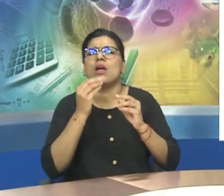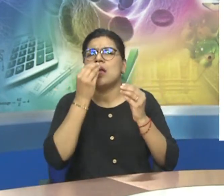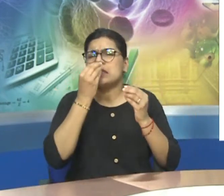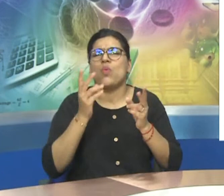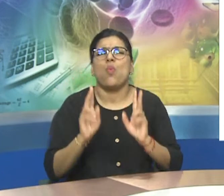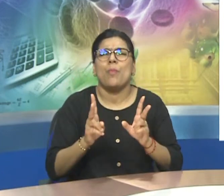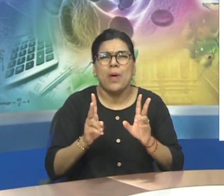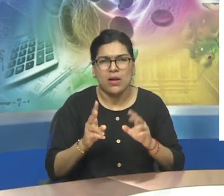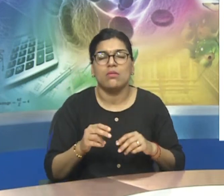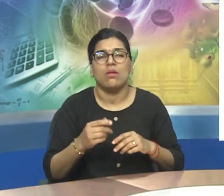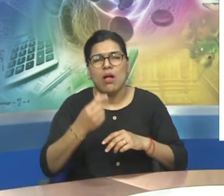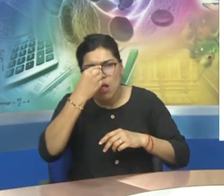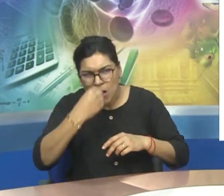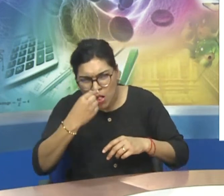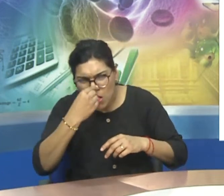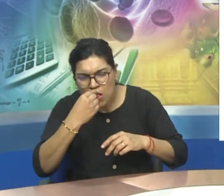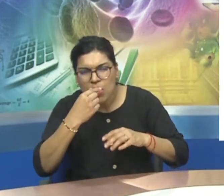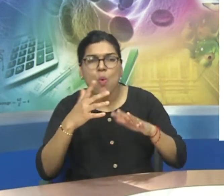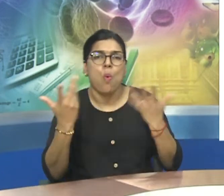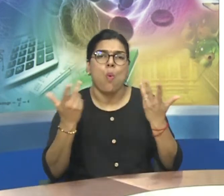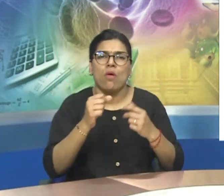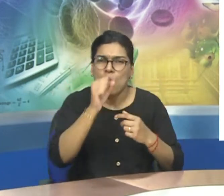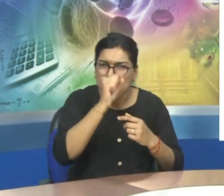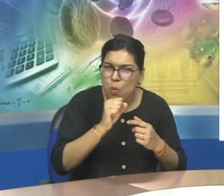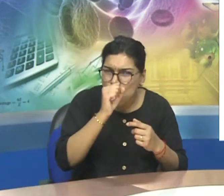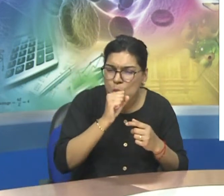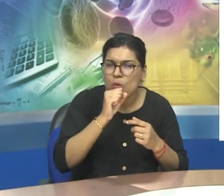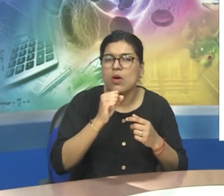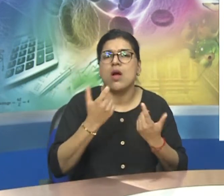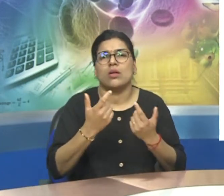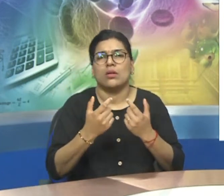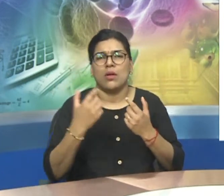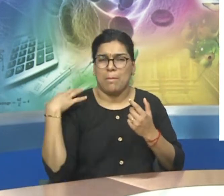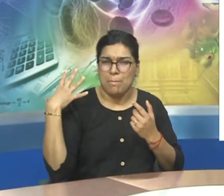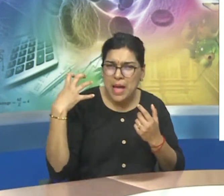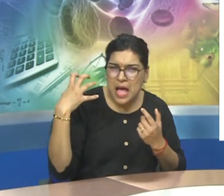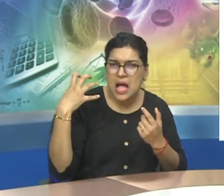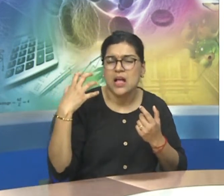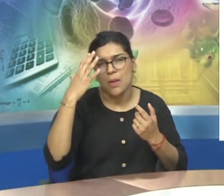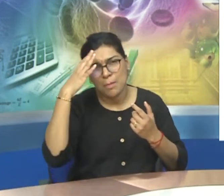at a small level. This is also used for the treatment.